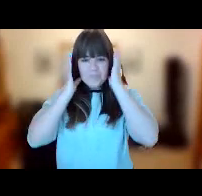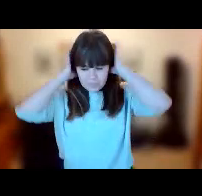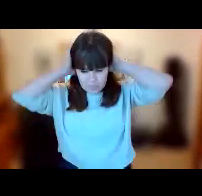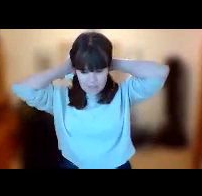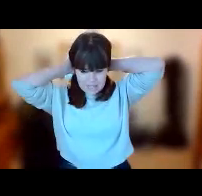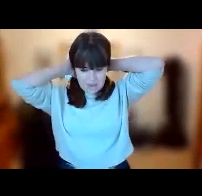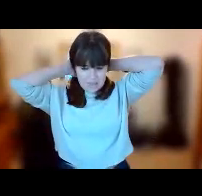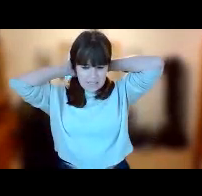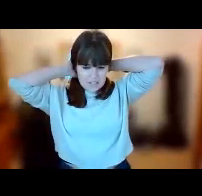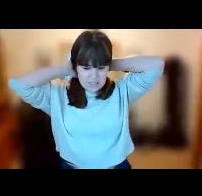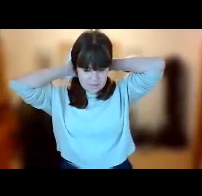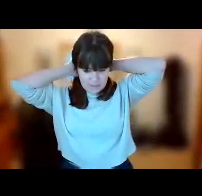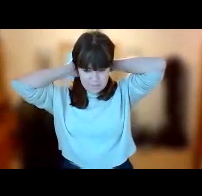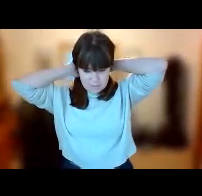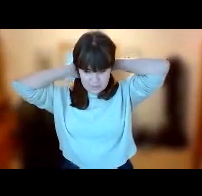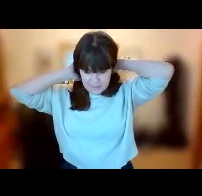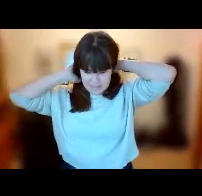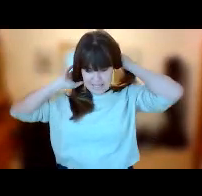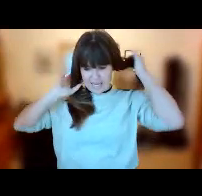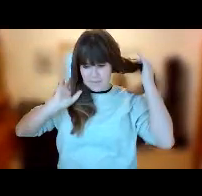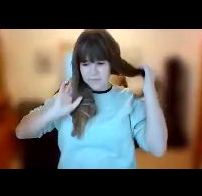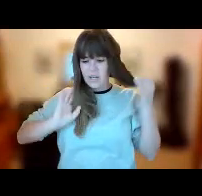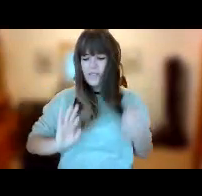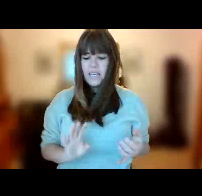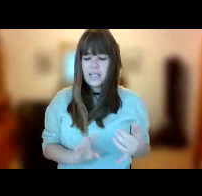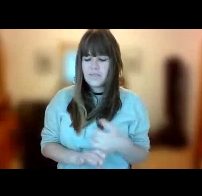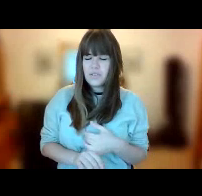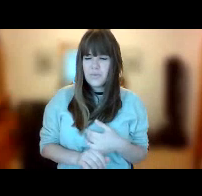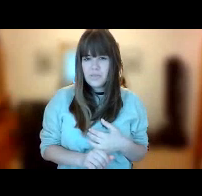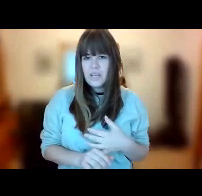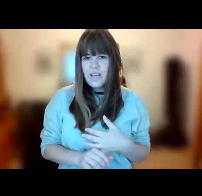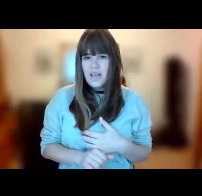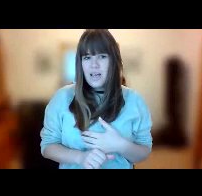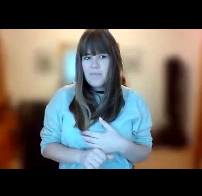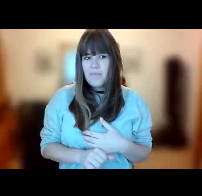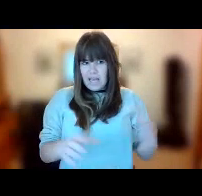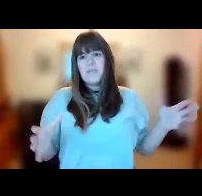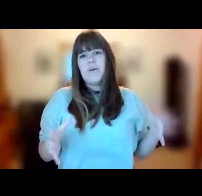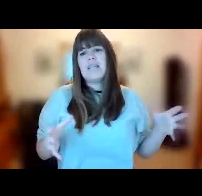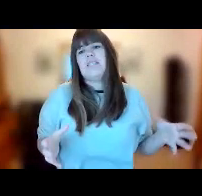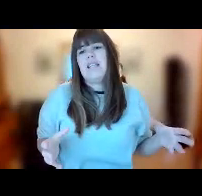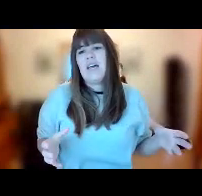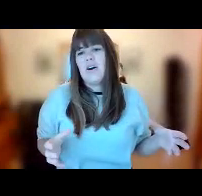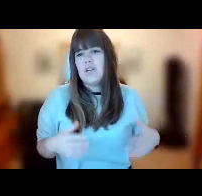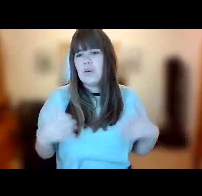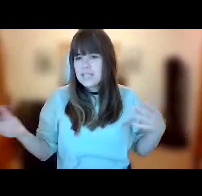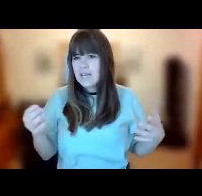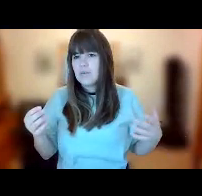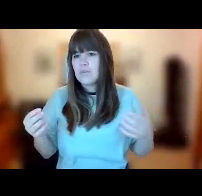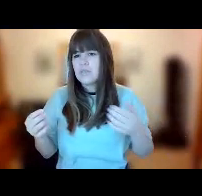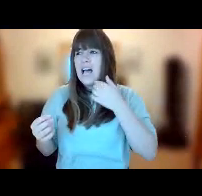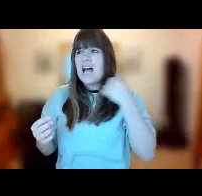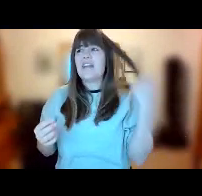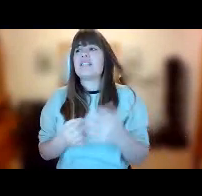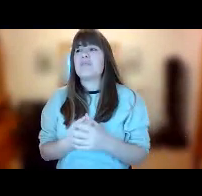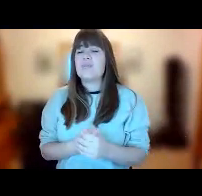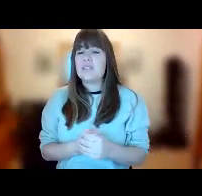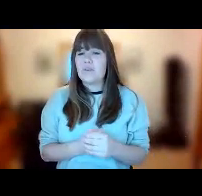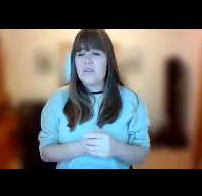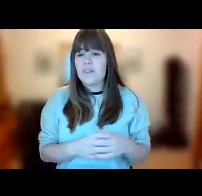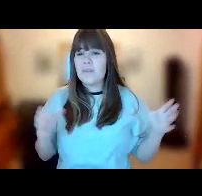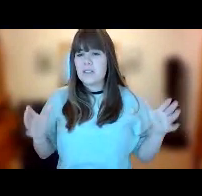down. So I think it's just a really important thing to say, kind of seeing individuals as the person that they are and not as labels. And